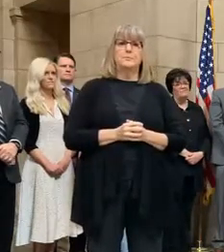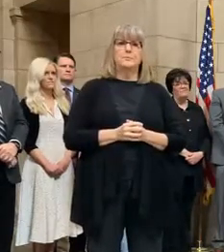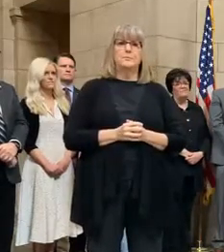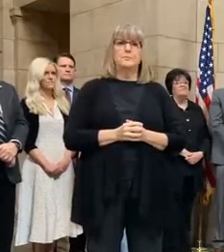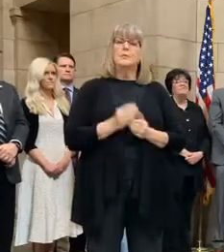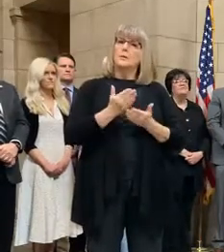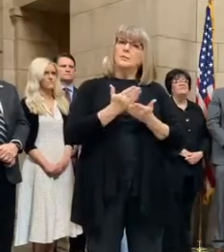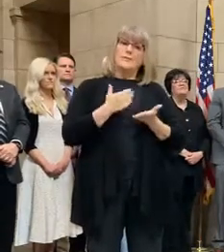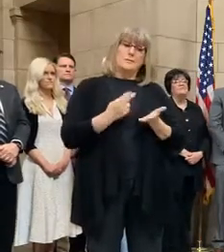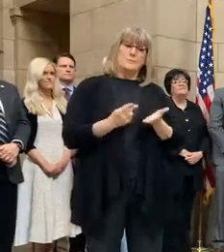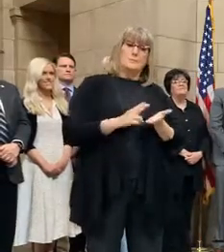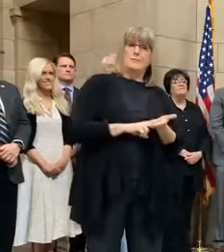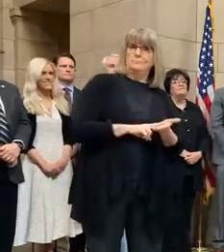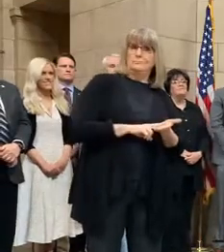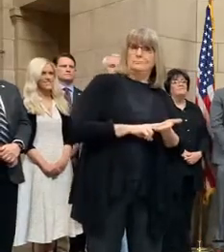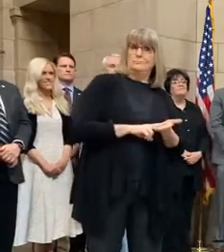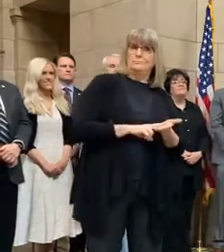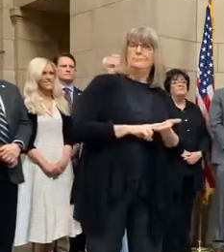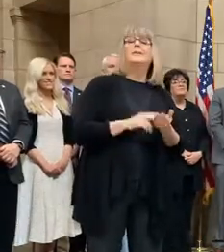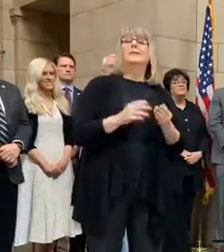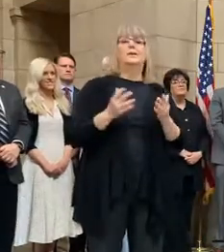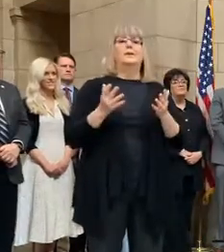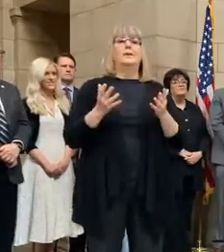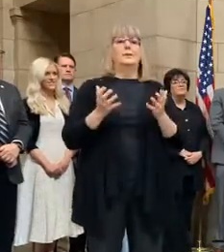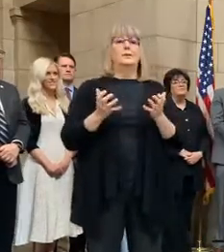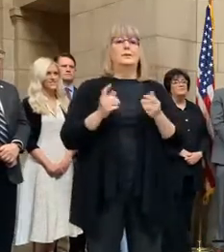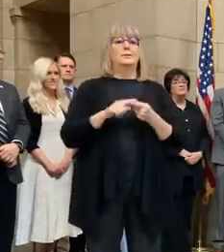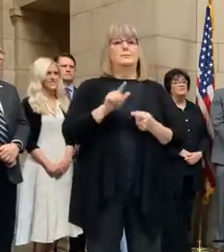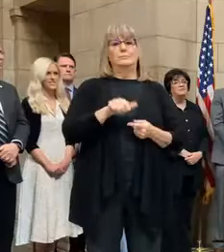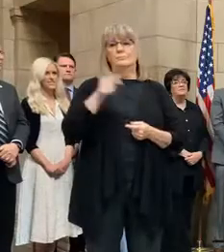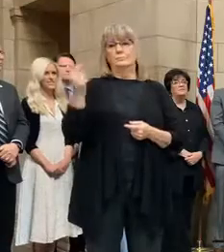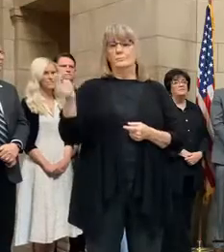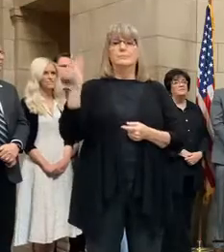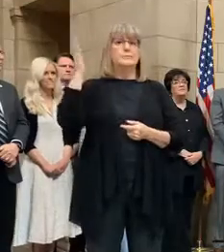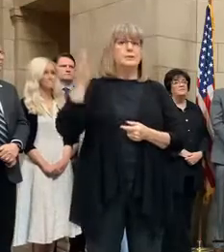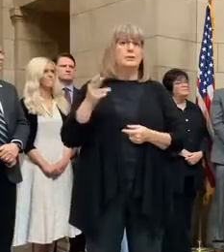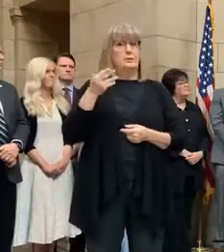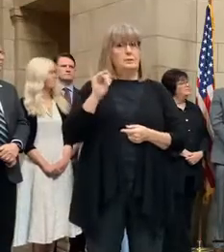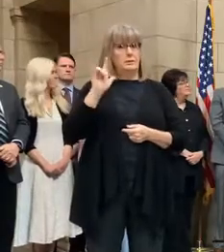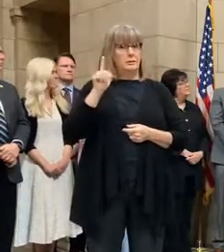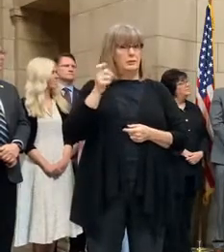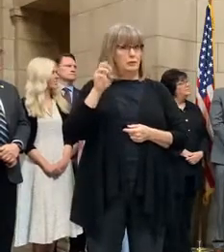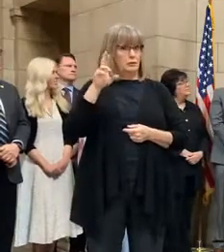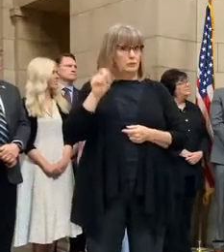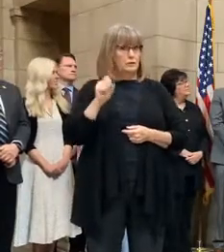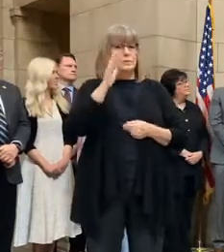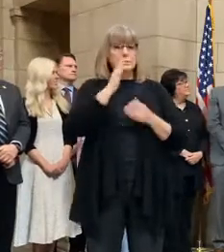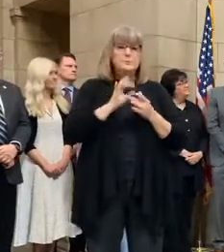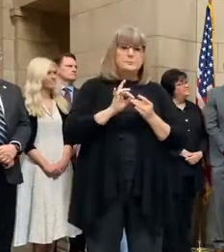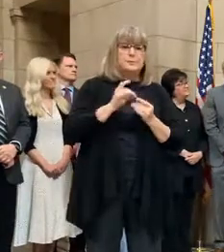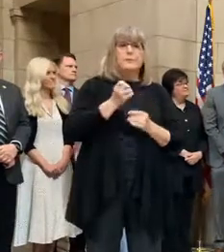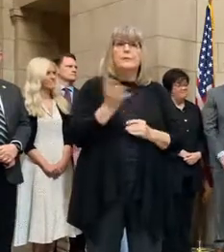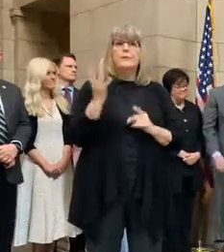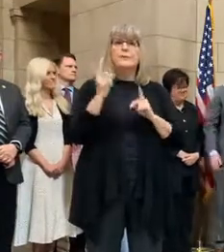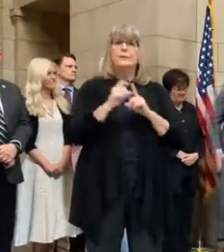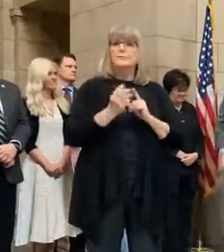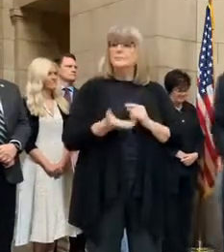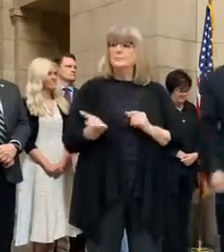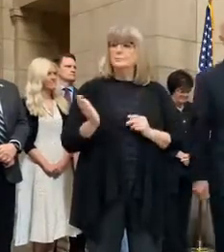So before I sign the bill, I'd like to turn it over to Speaker Hilgers, who's going to say a few words.